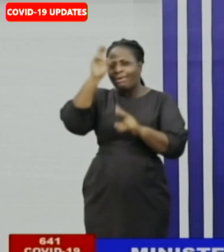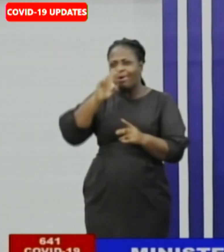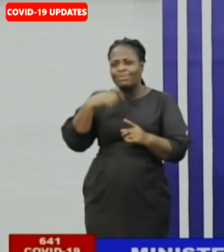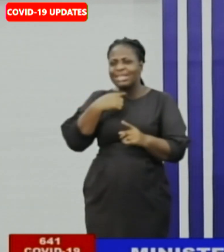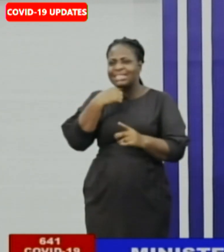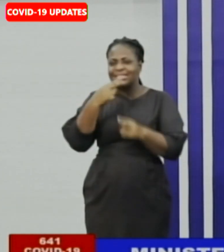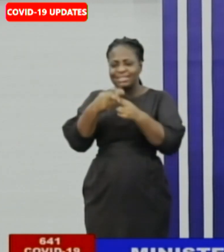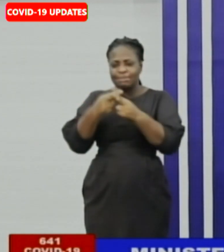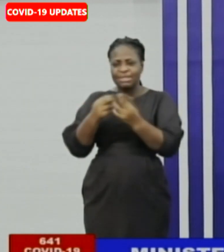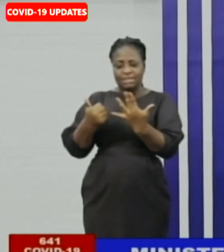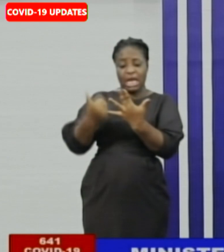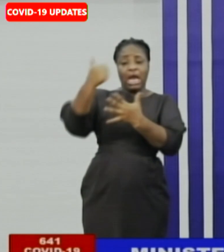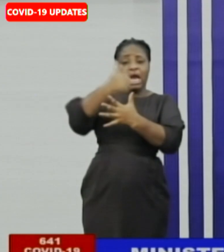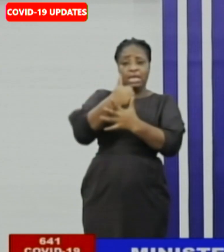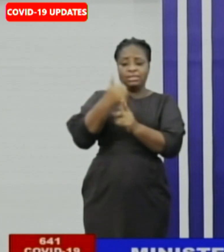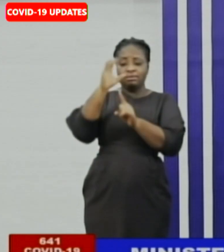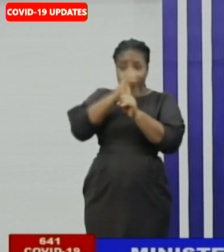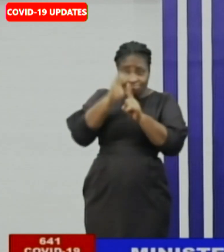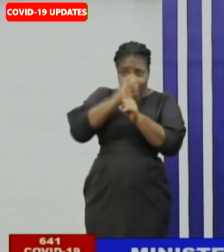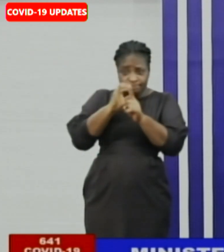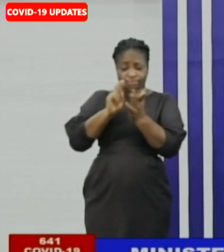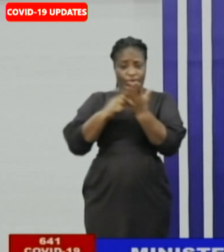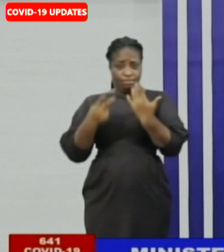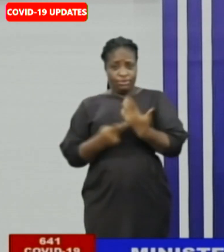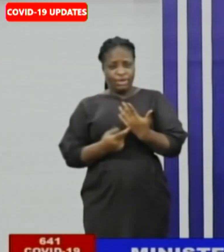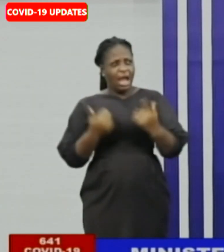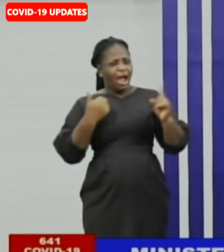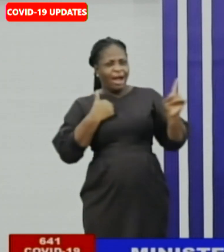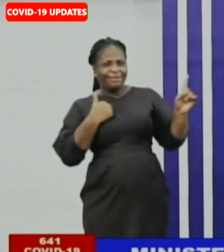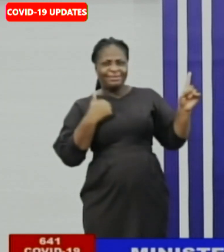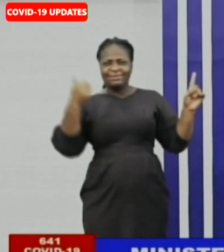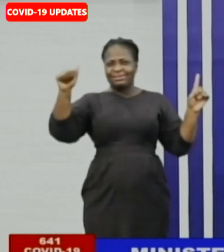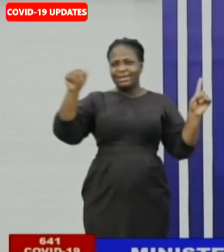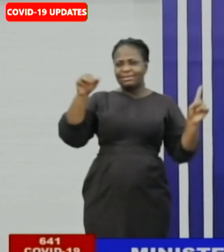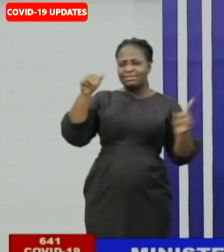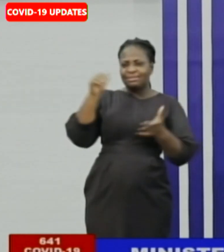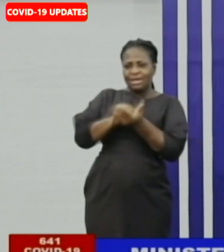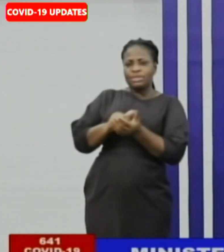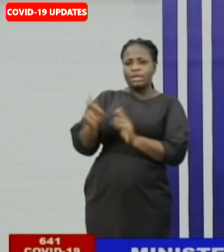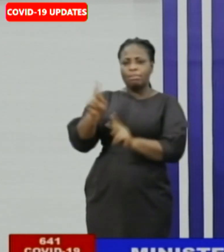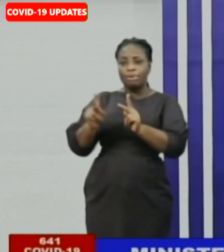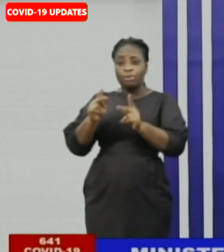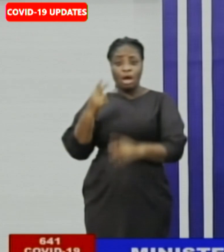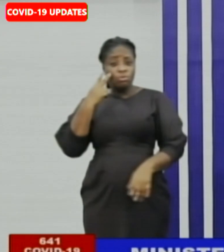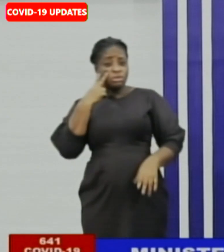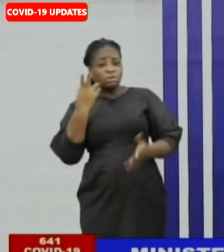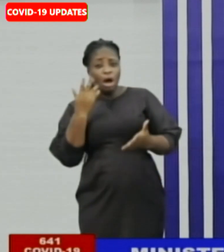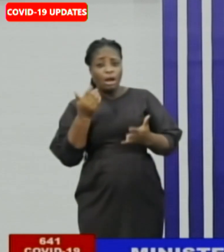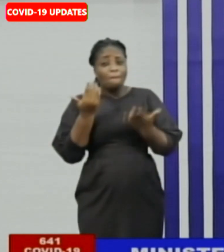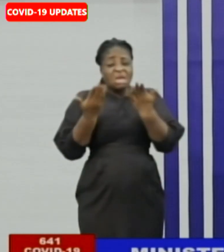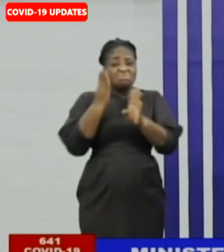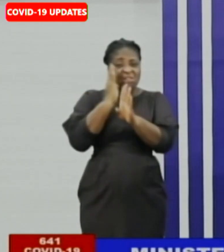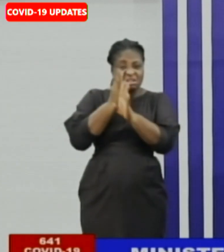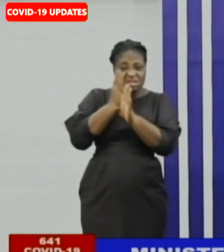Testing Program. We had a target, a primary target of close to about 10,000 persons that we sought to